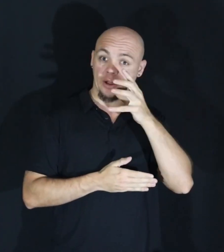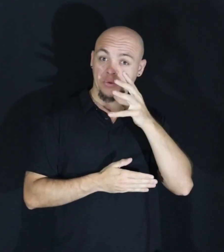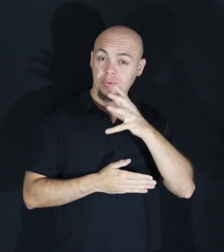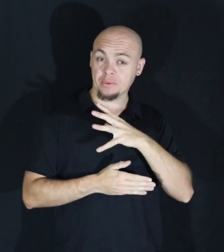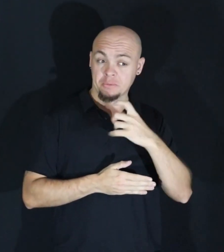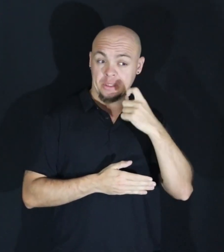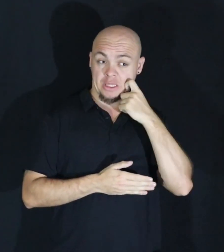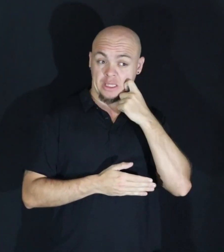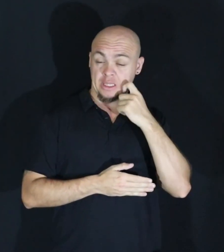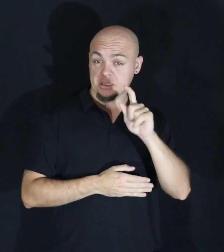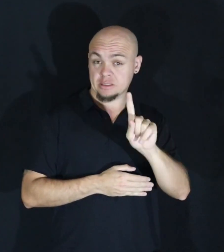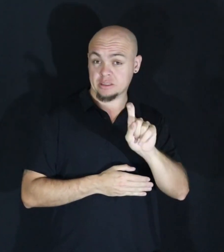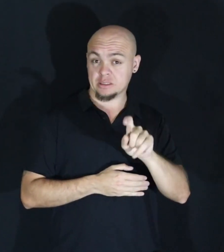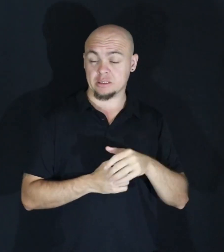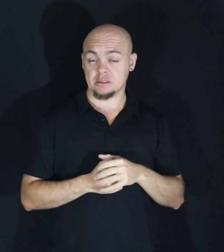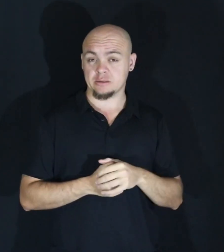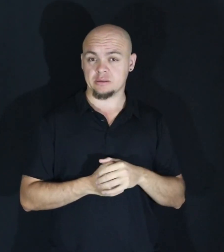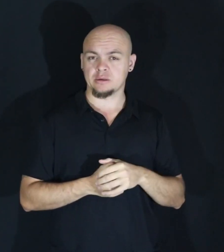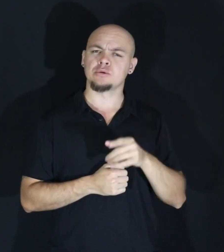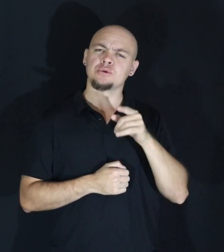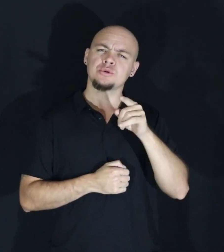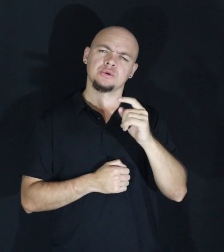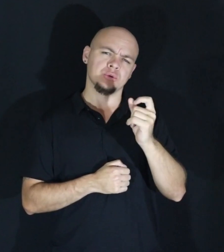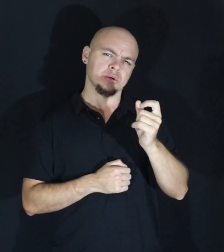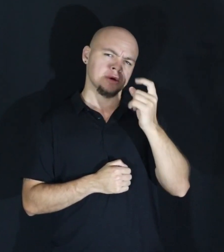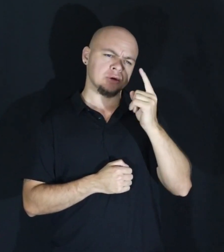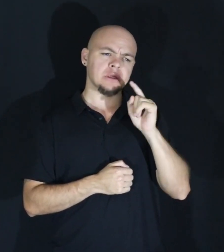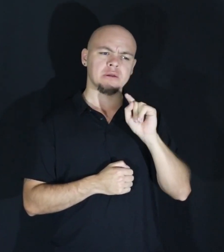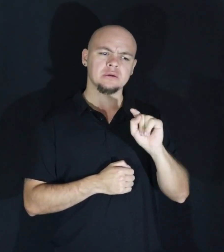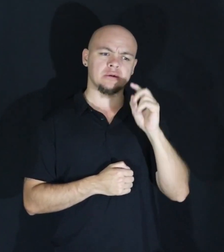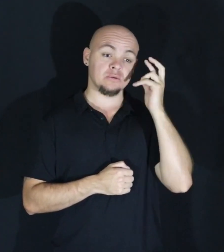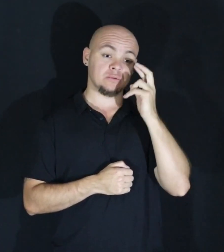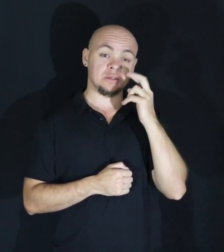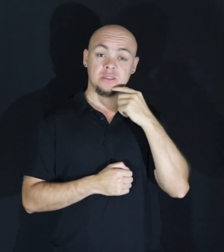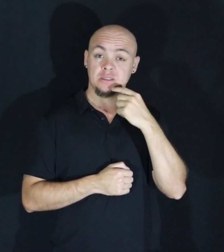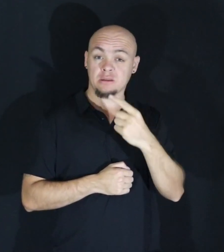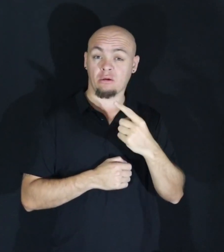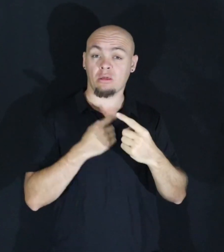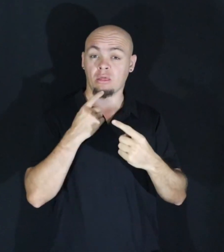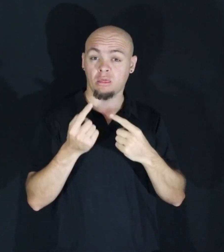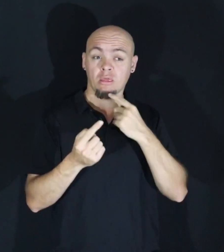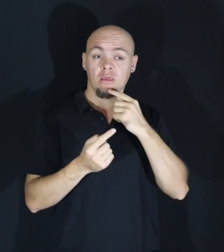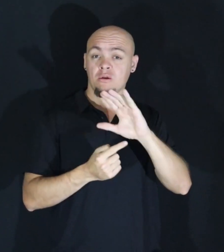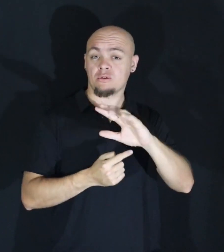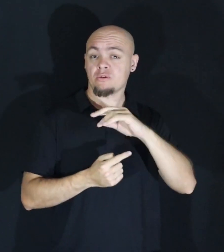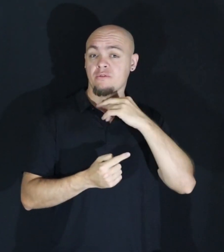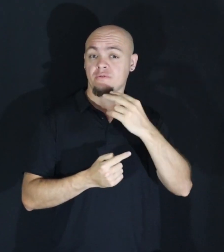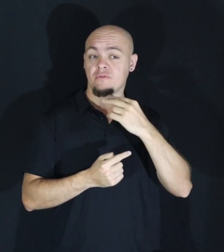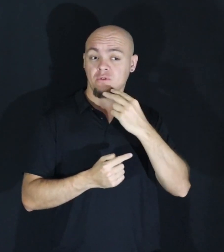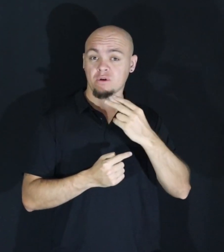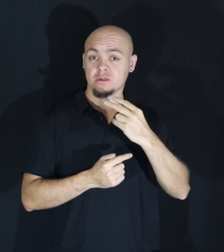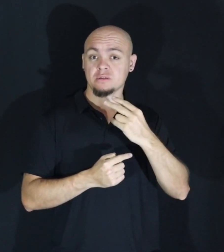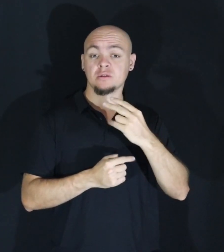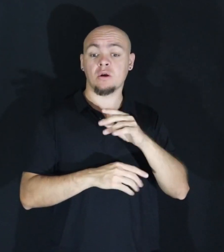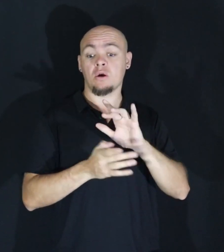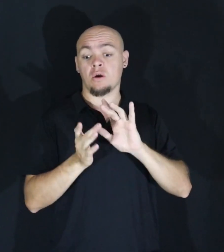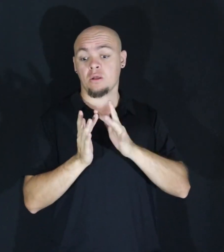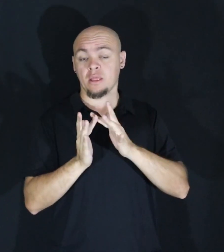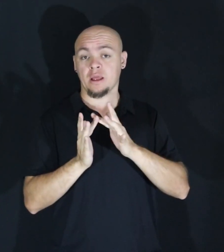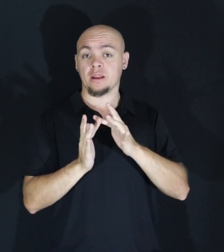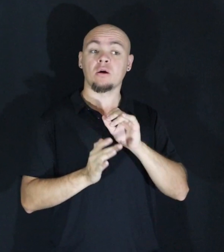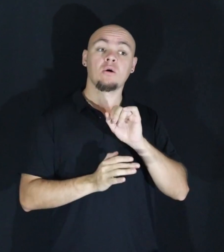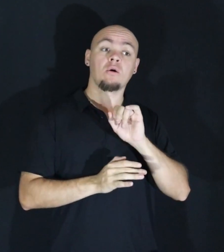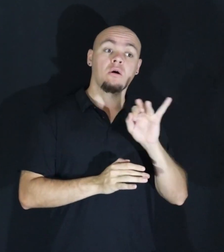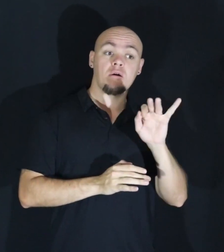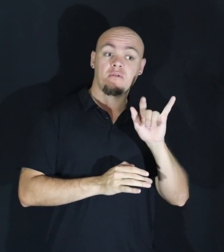lately? Do you understand why we're constantly telling you the importance of using your voice on and offline?